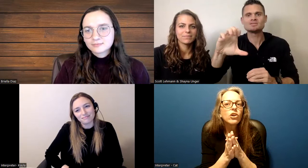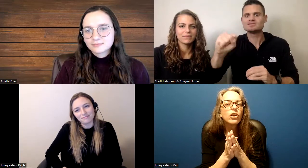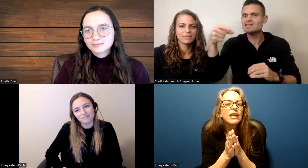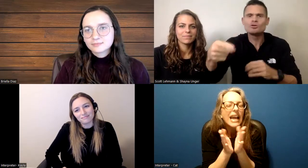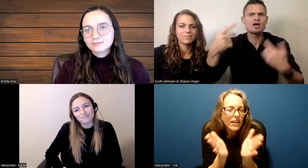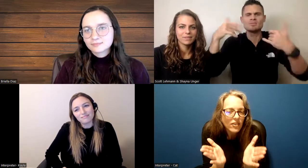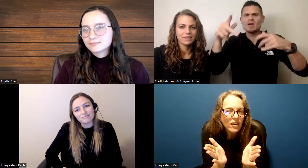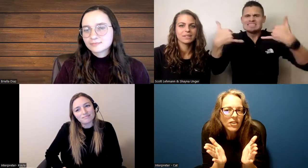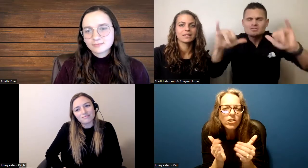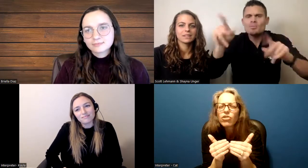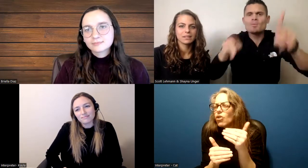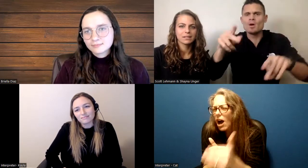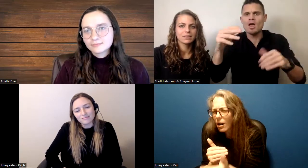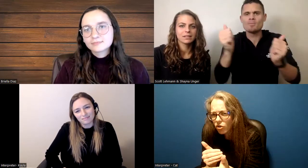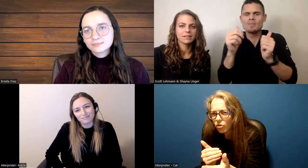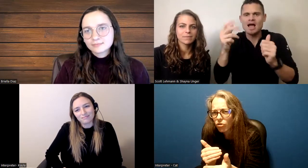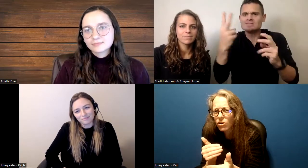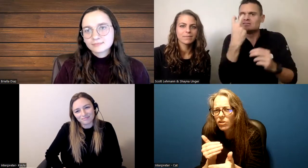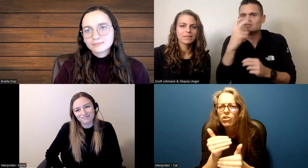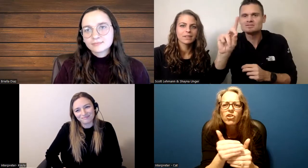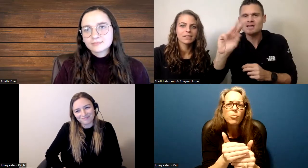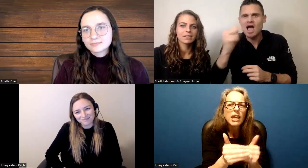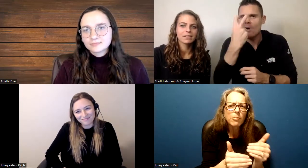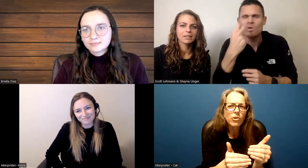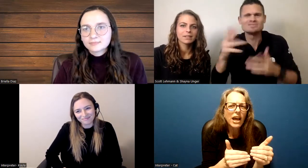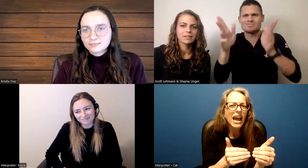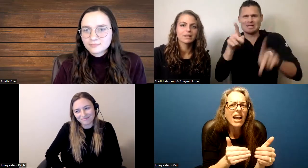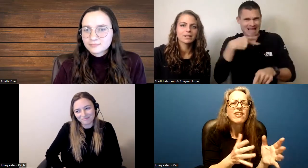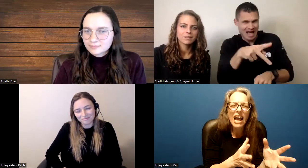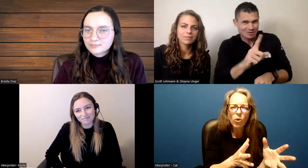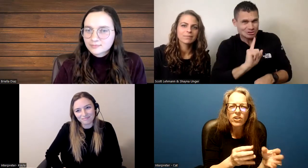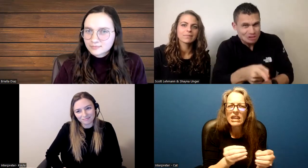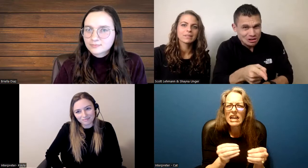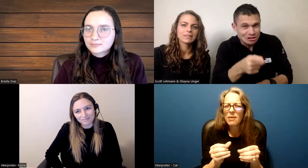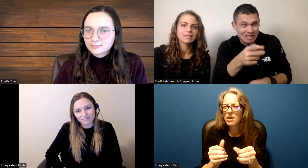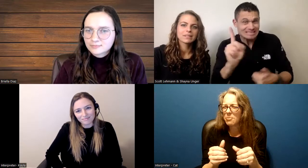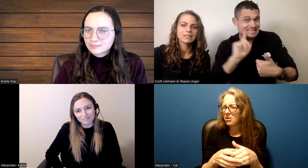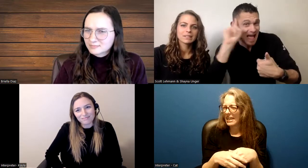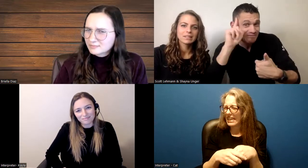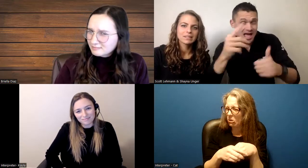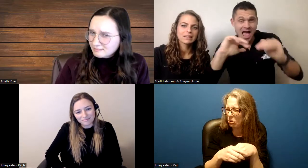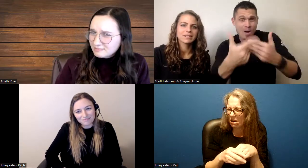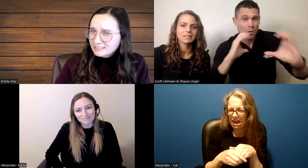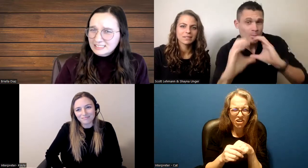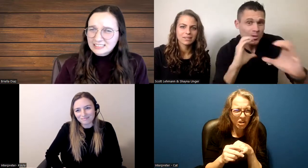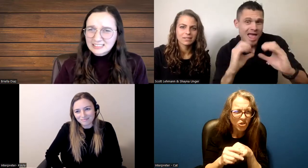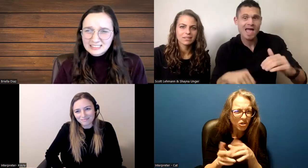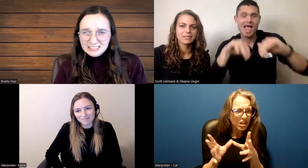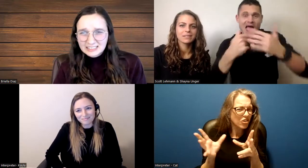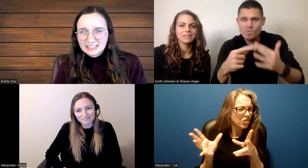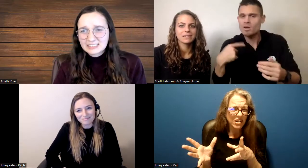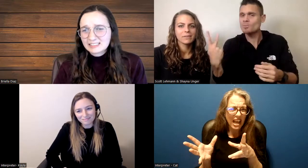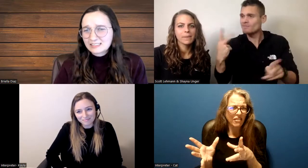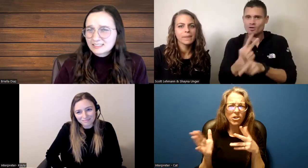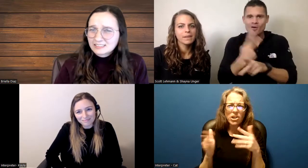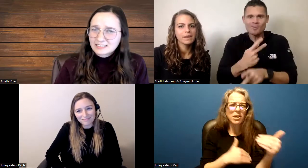know, there are still obstacles. There are still people that have doubt. And people are like, oh gosh, are you sure?